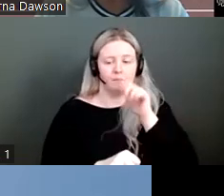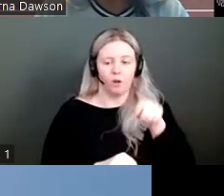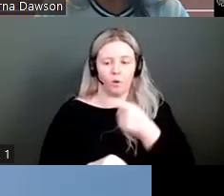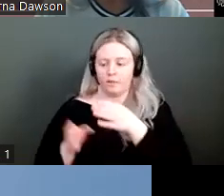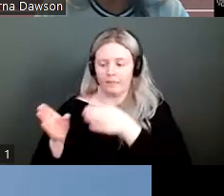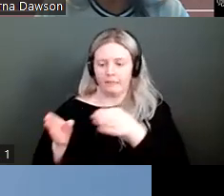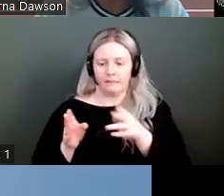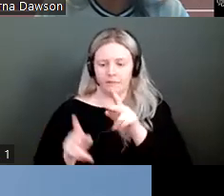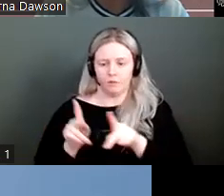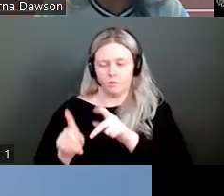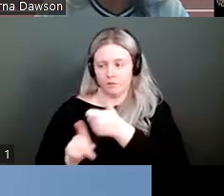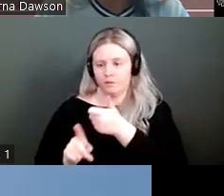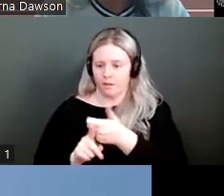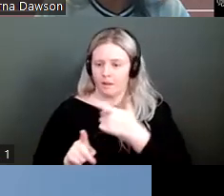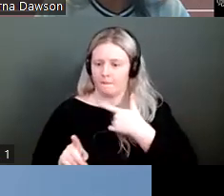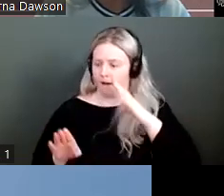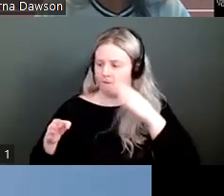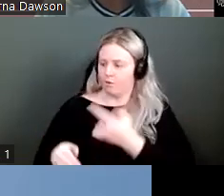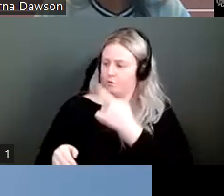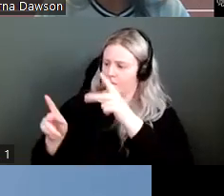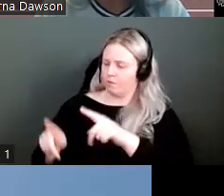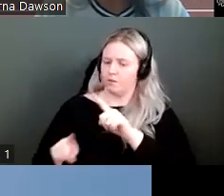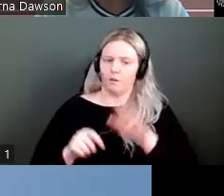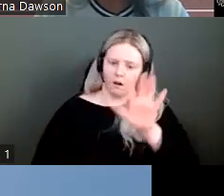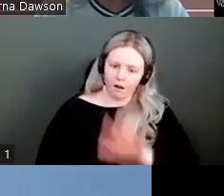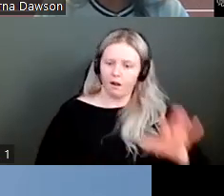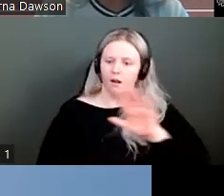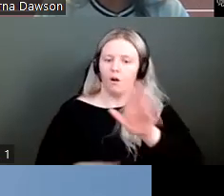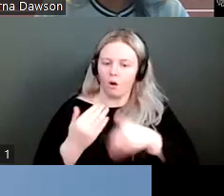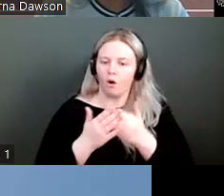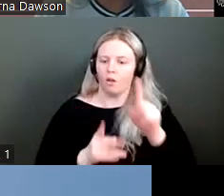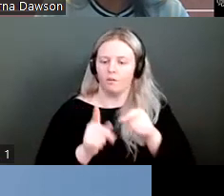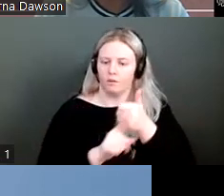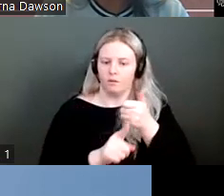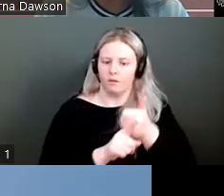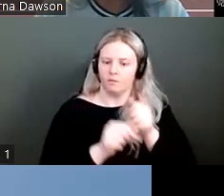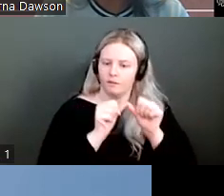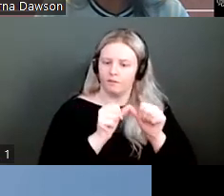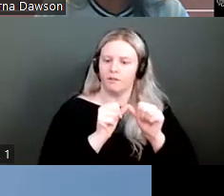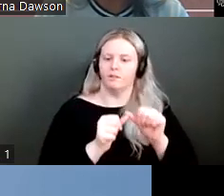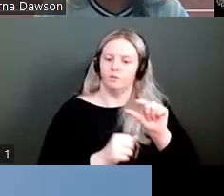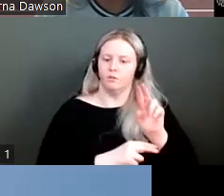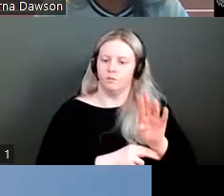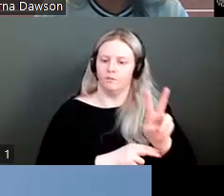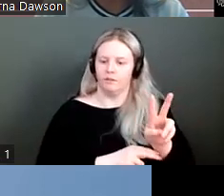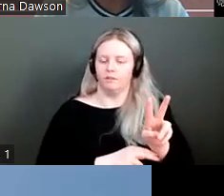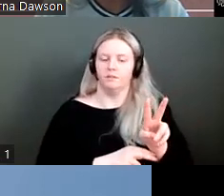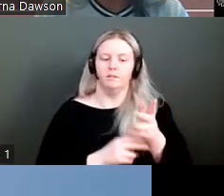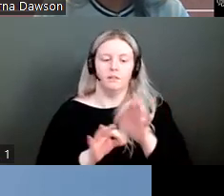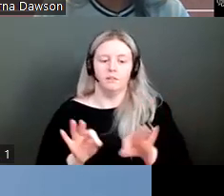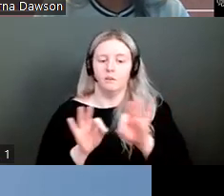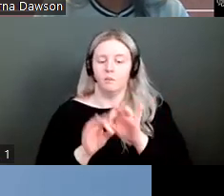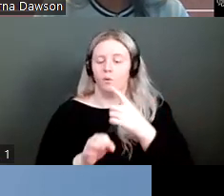which do get the most attention. We need to be accountable in our efforts to address the role of social structures and processes